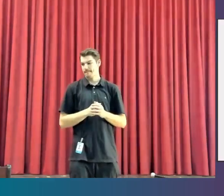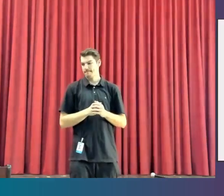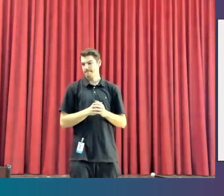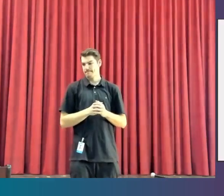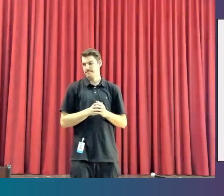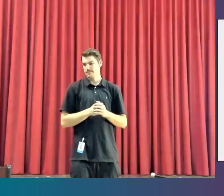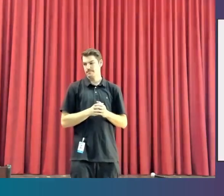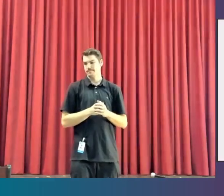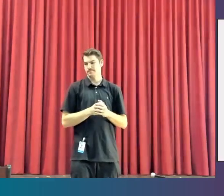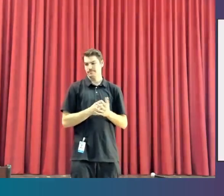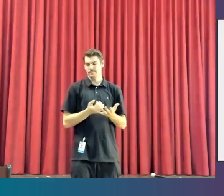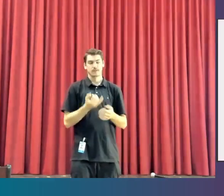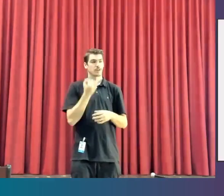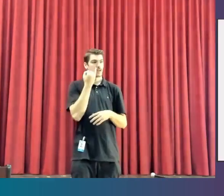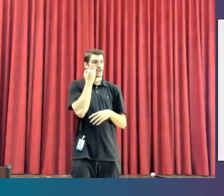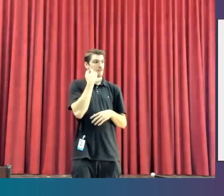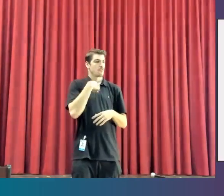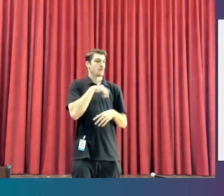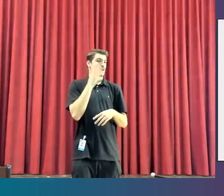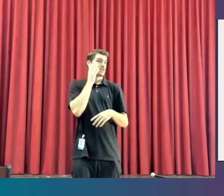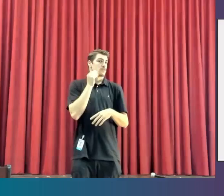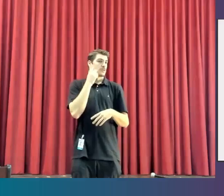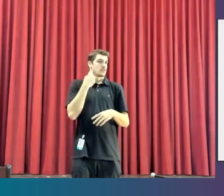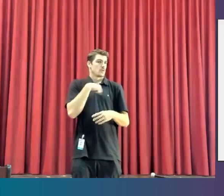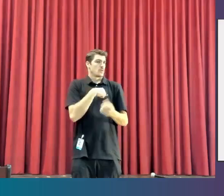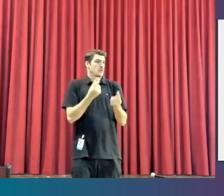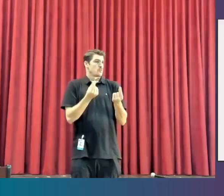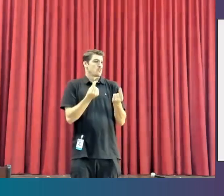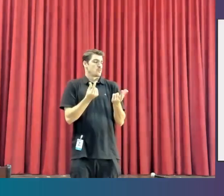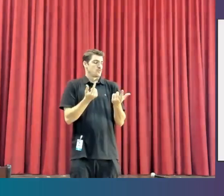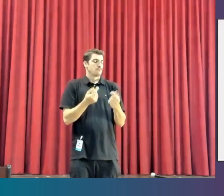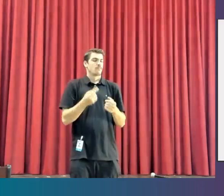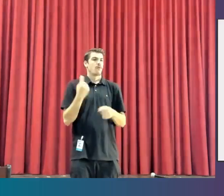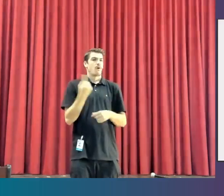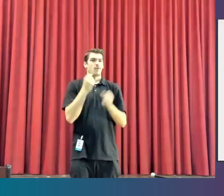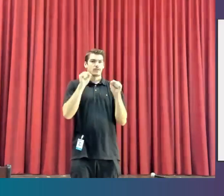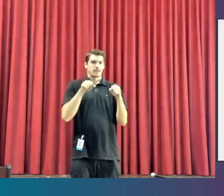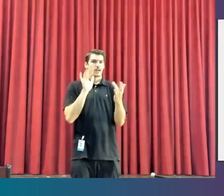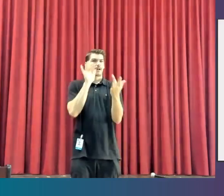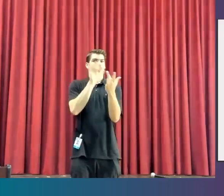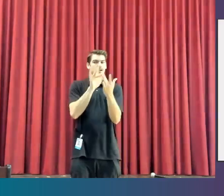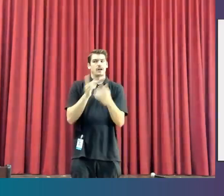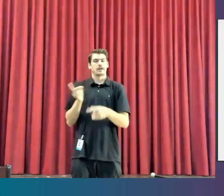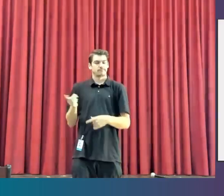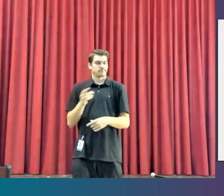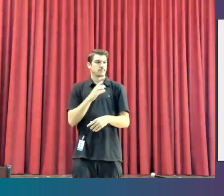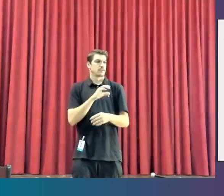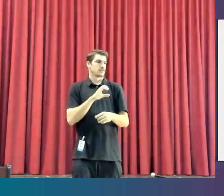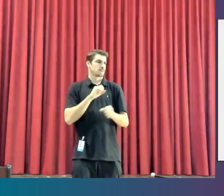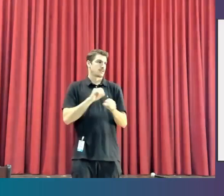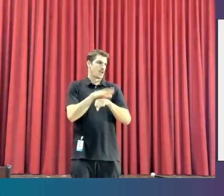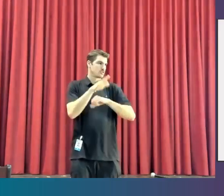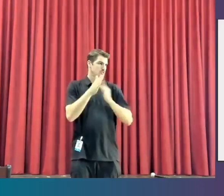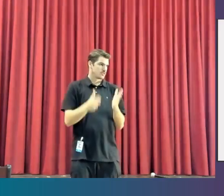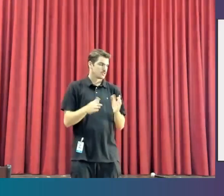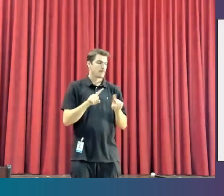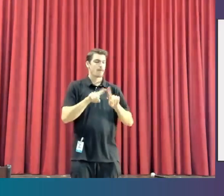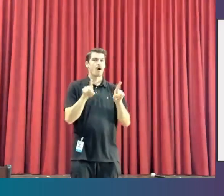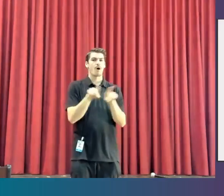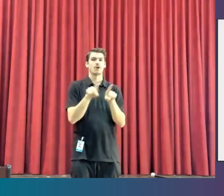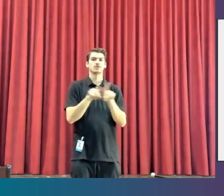So what do we do if we're experiencing this? We can always contact our counselors, but you can also just submit a